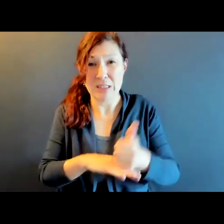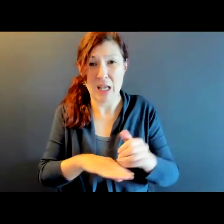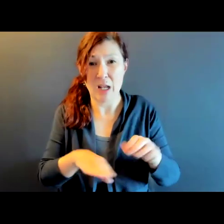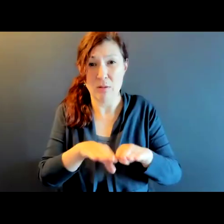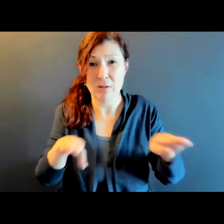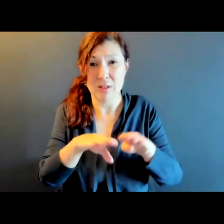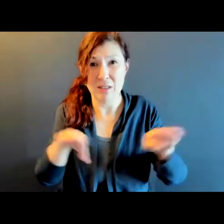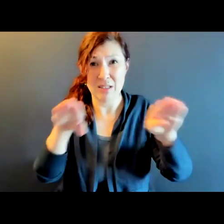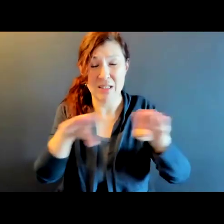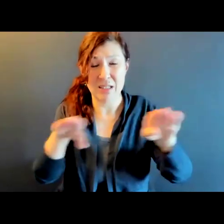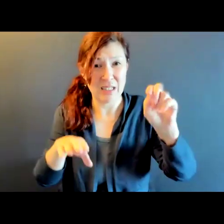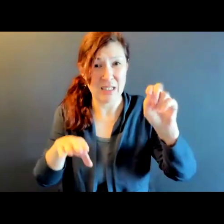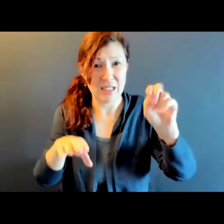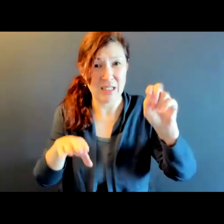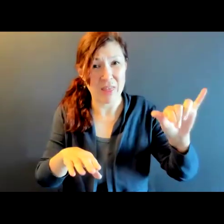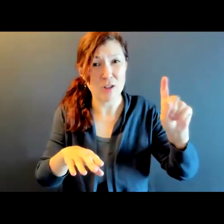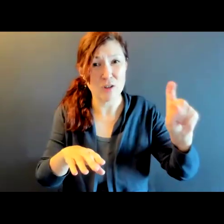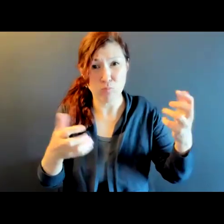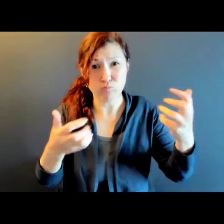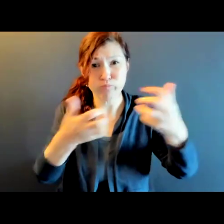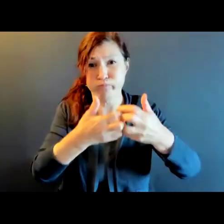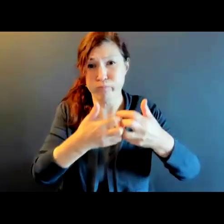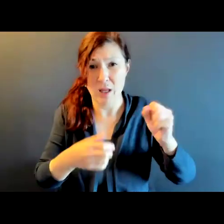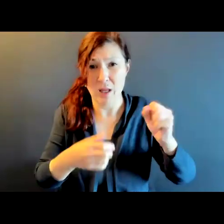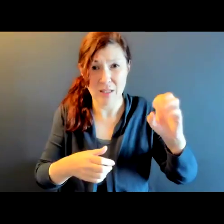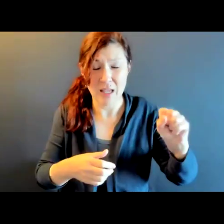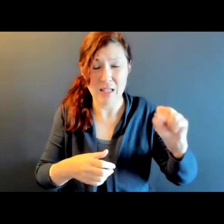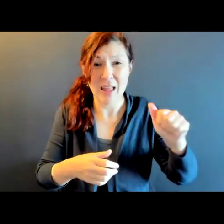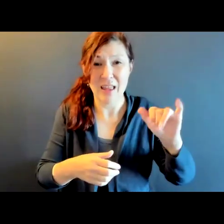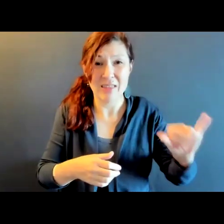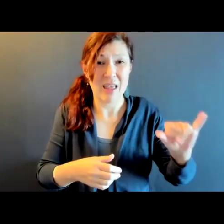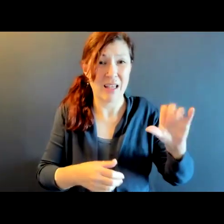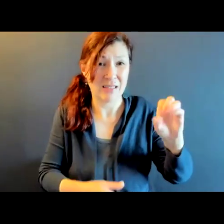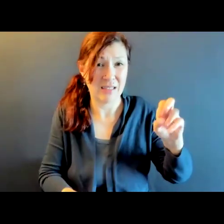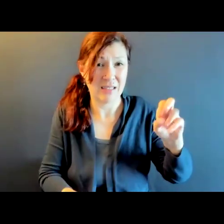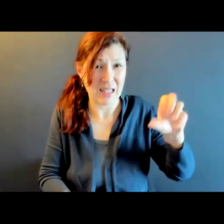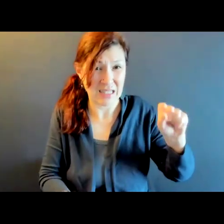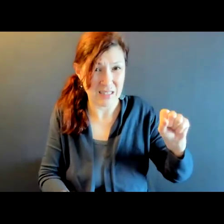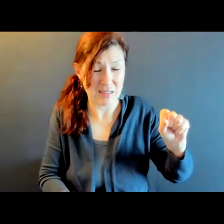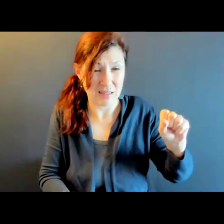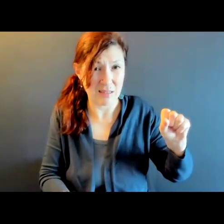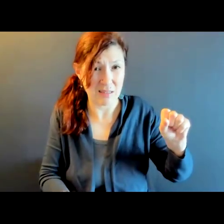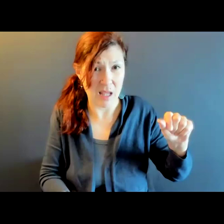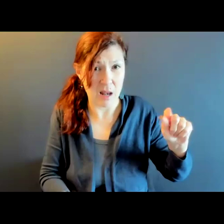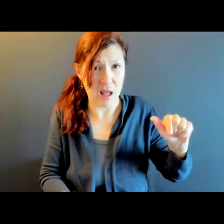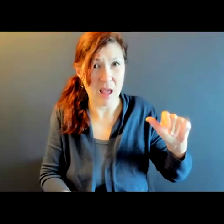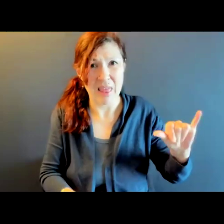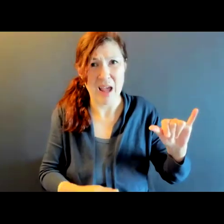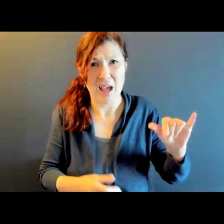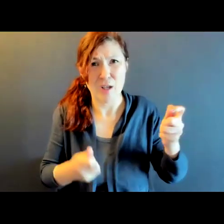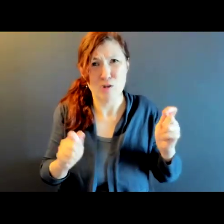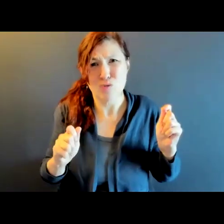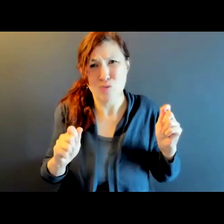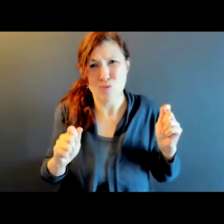socioeconomic status, right? And that's census data. So we're getting at the heart of it that way. It is still a